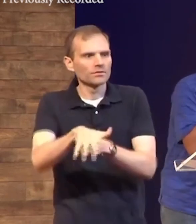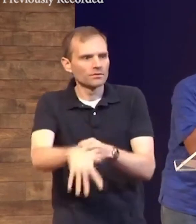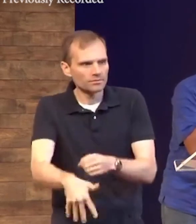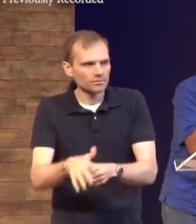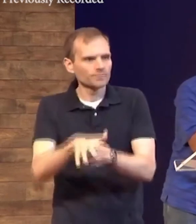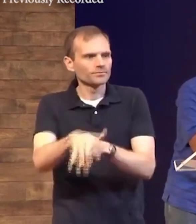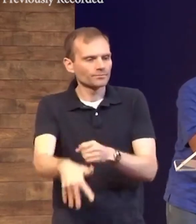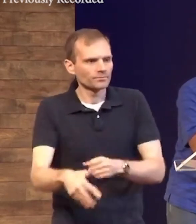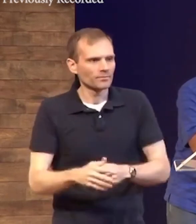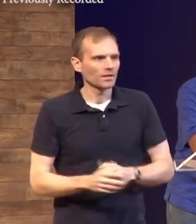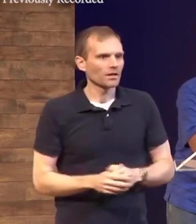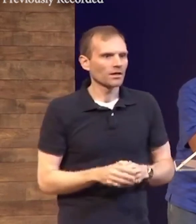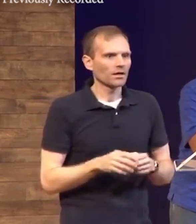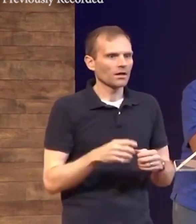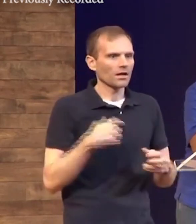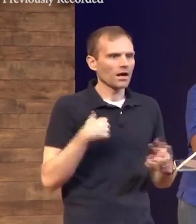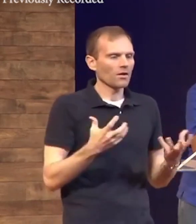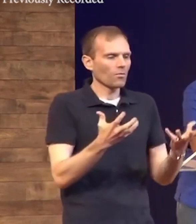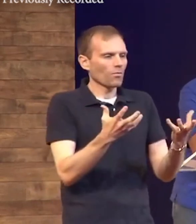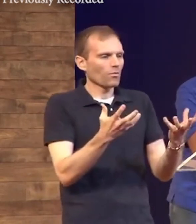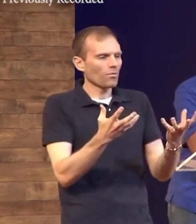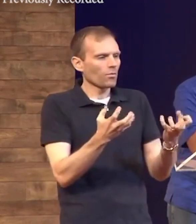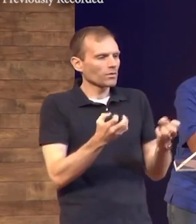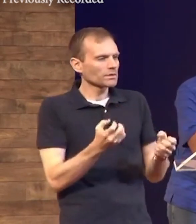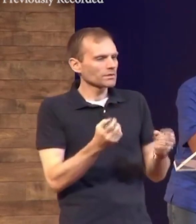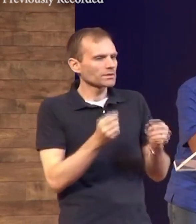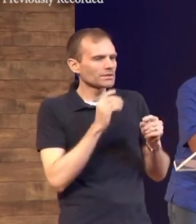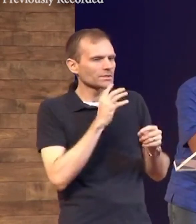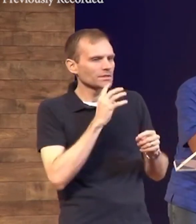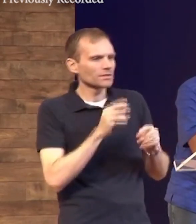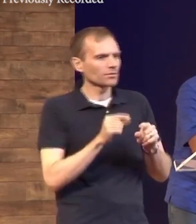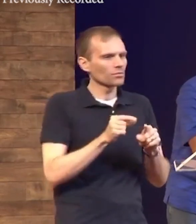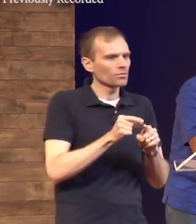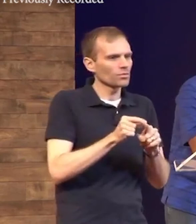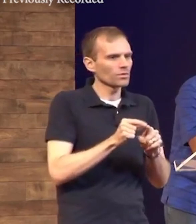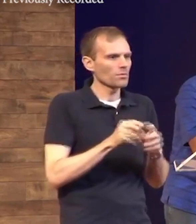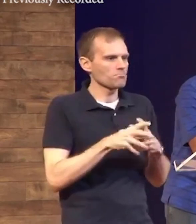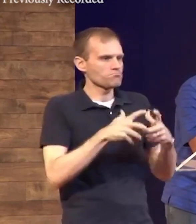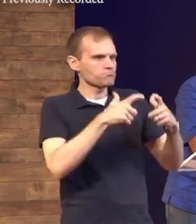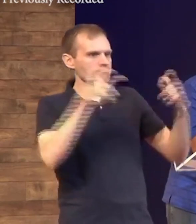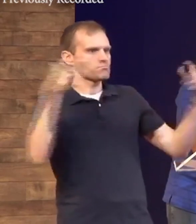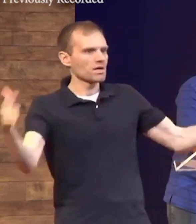I keep wanting to say the word boundless, but that's not necessarily the word I should use here.